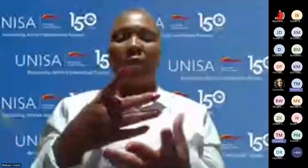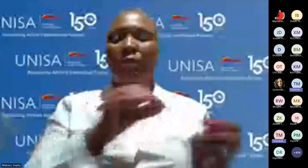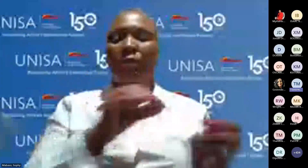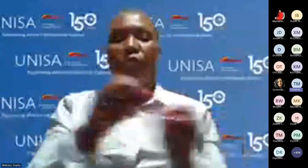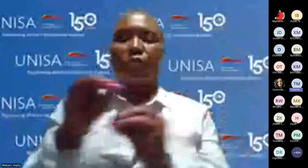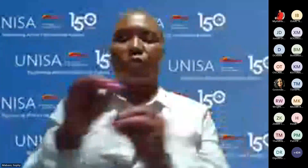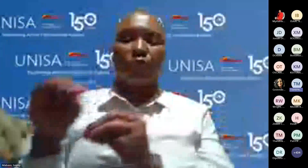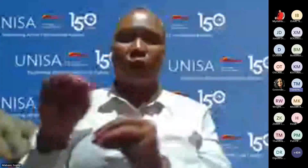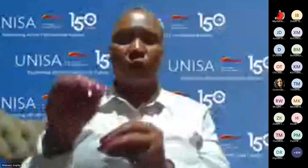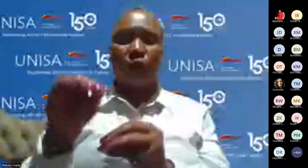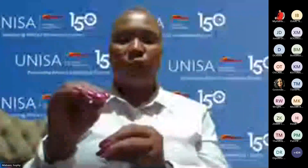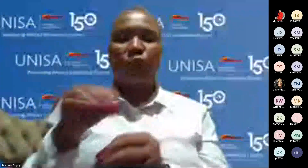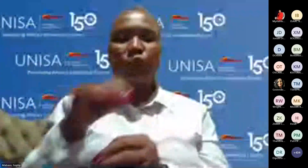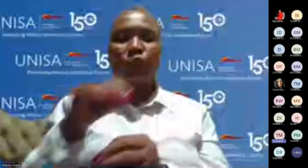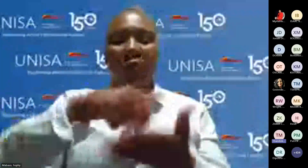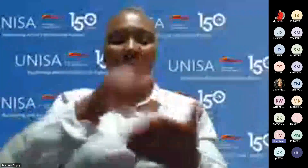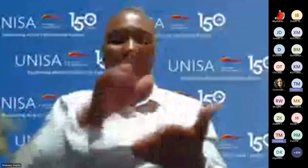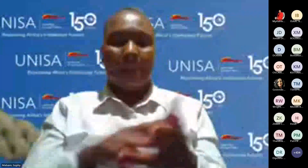app.